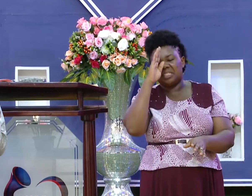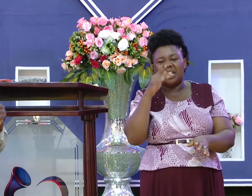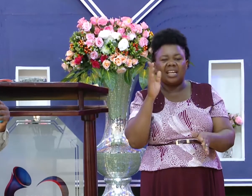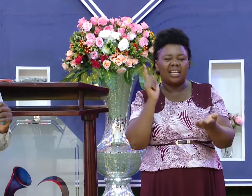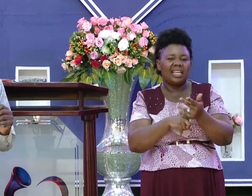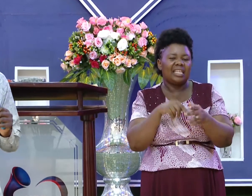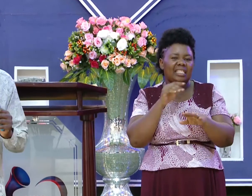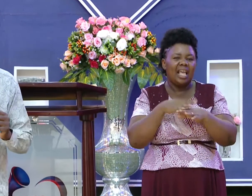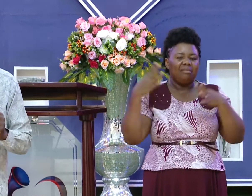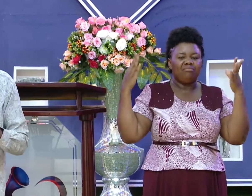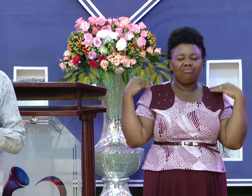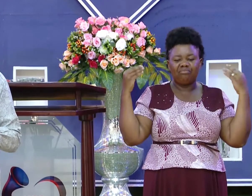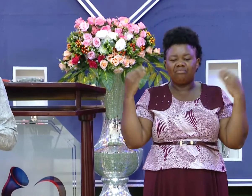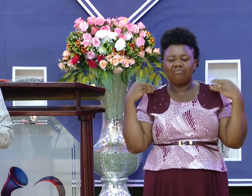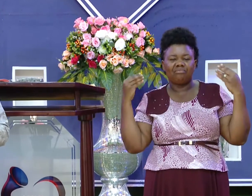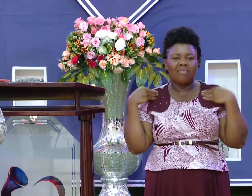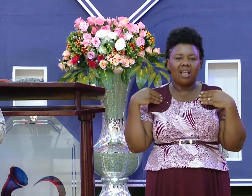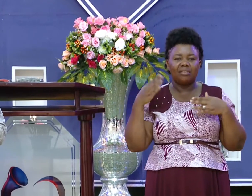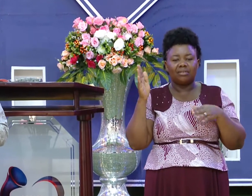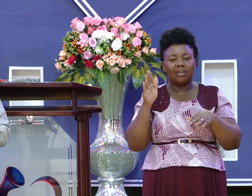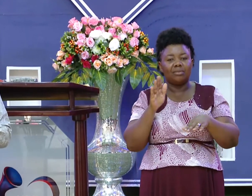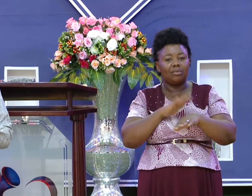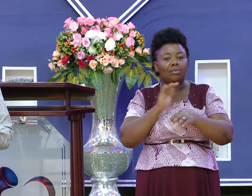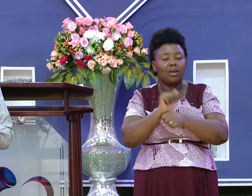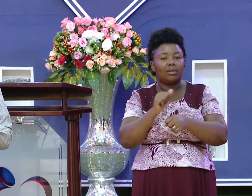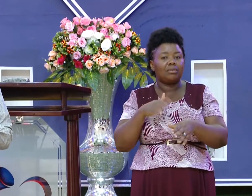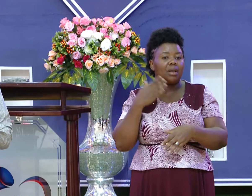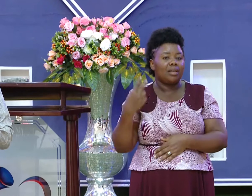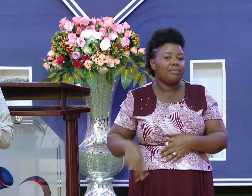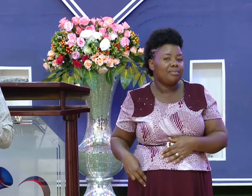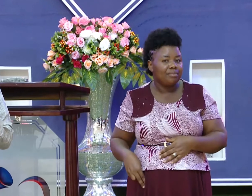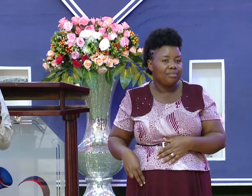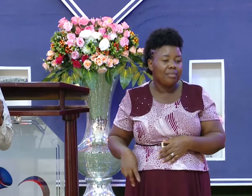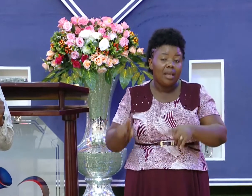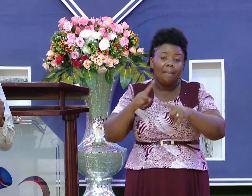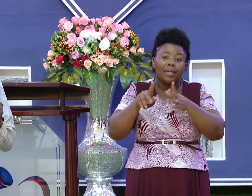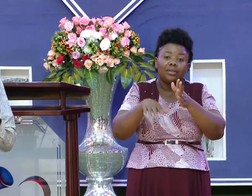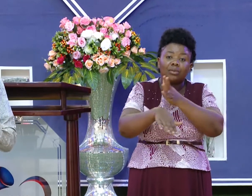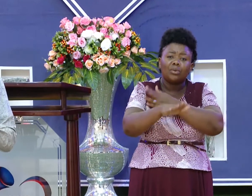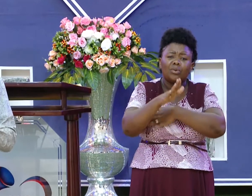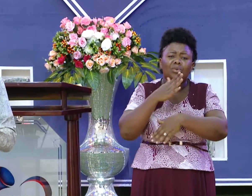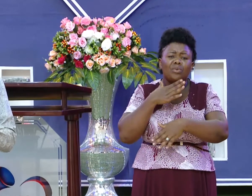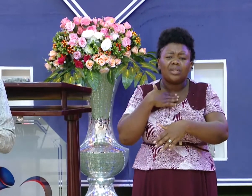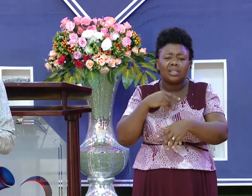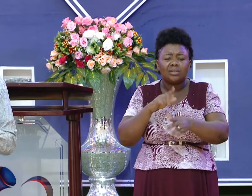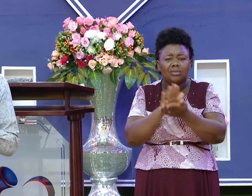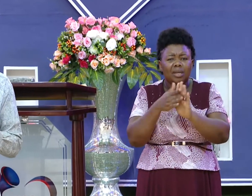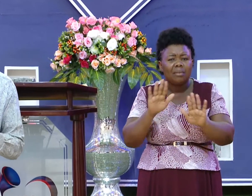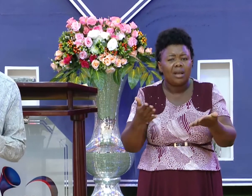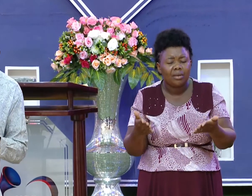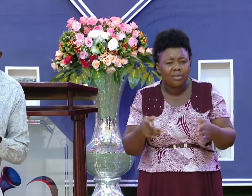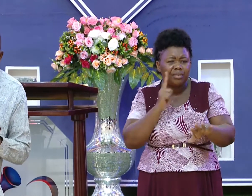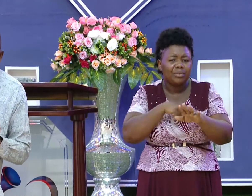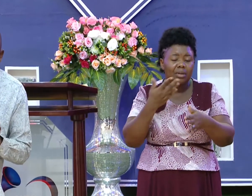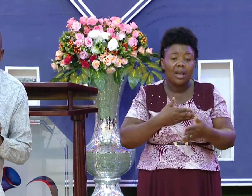And tells you on Sundays when I get time to work on my body, I work on life, my health. But the Lord wants us to